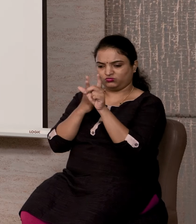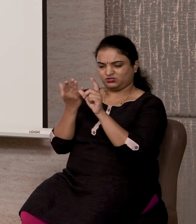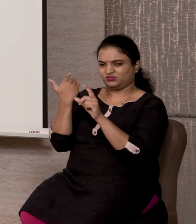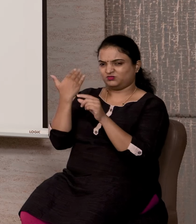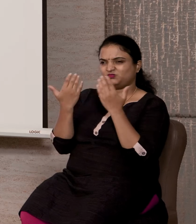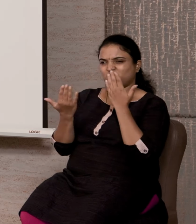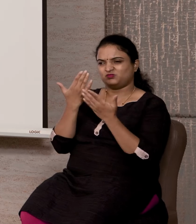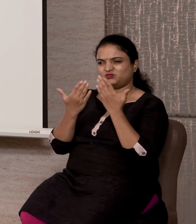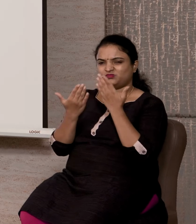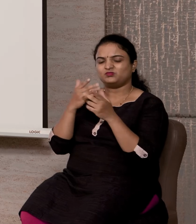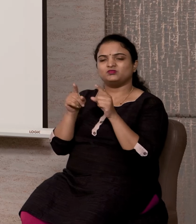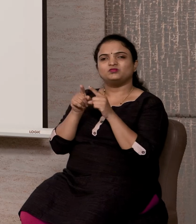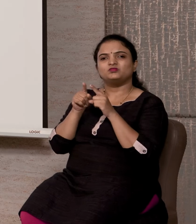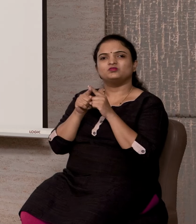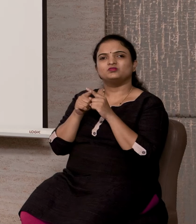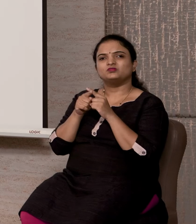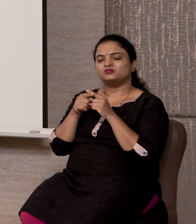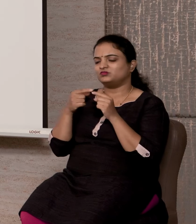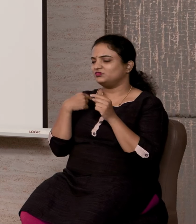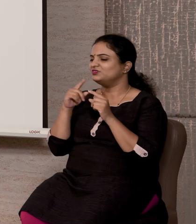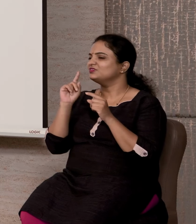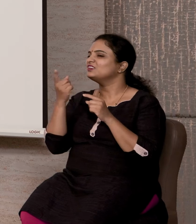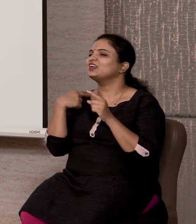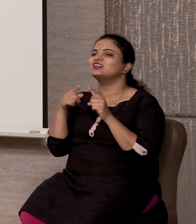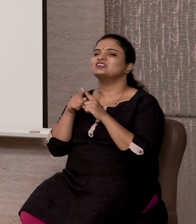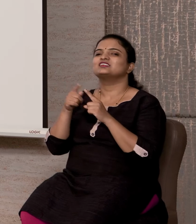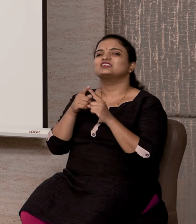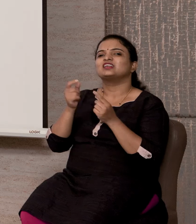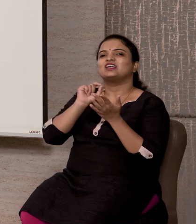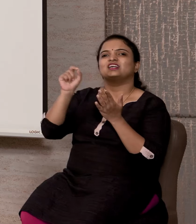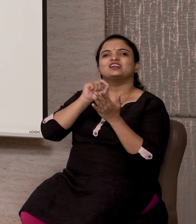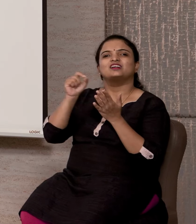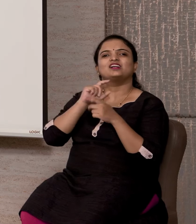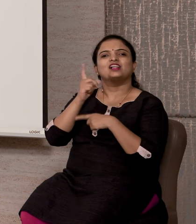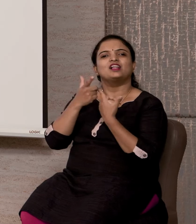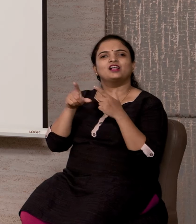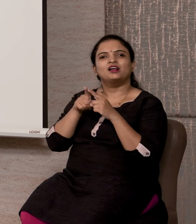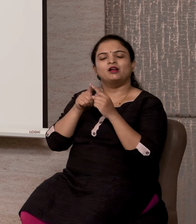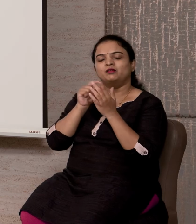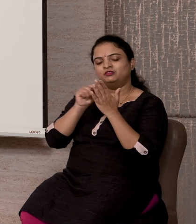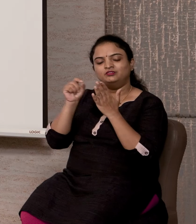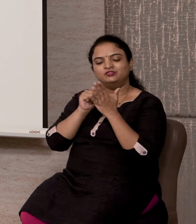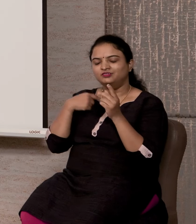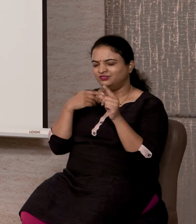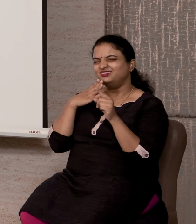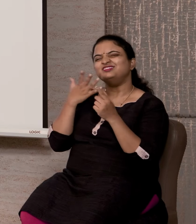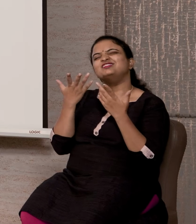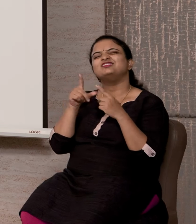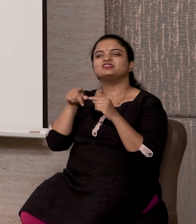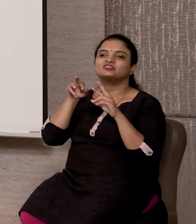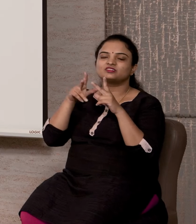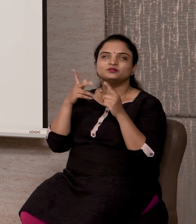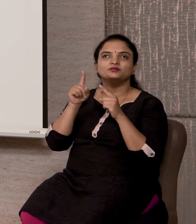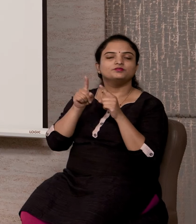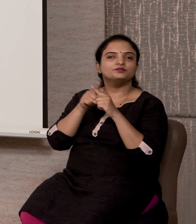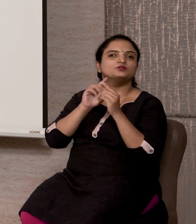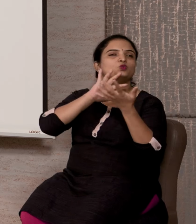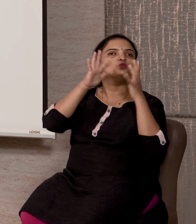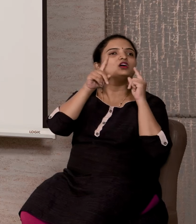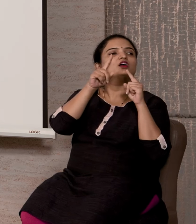step I started was to do some literature survey, right? So what is all the research that is going on in this direction? What about other countries,